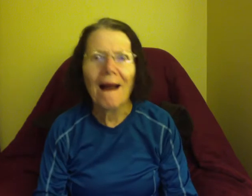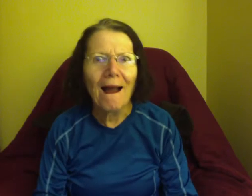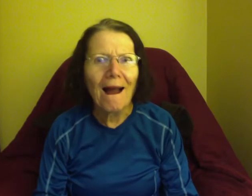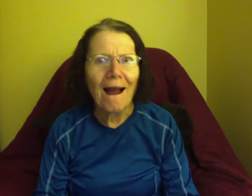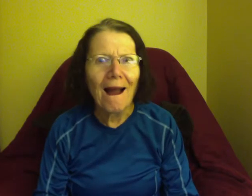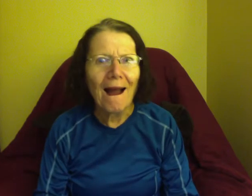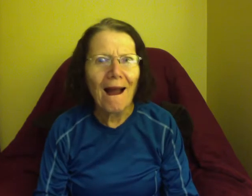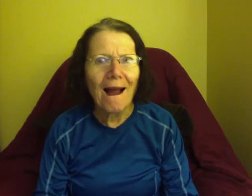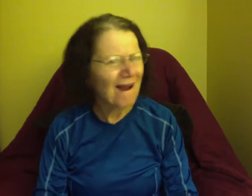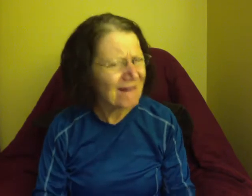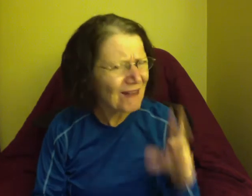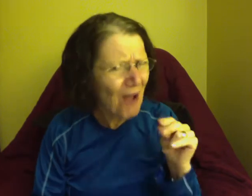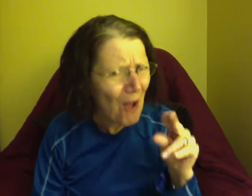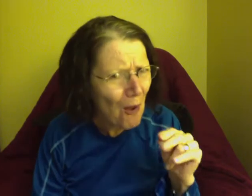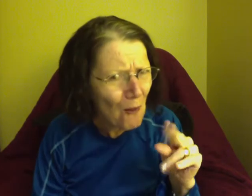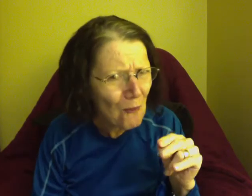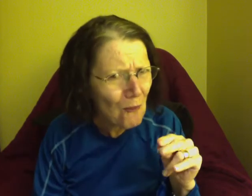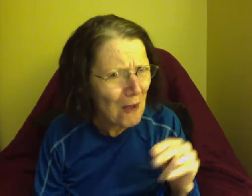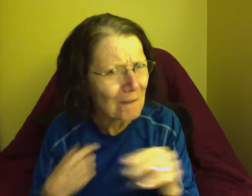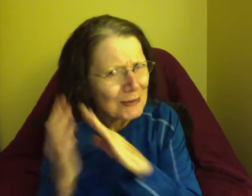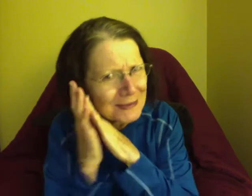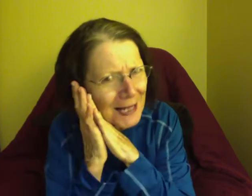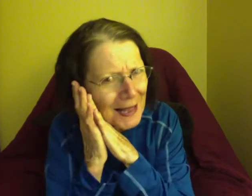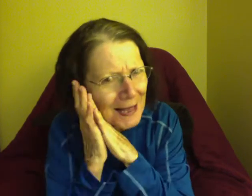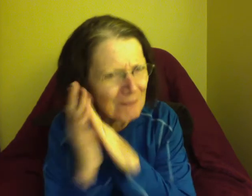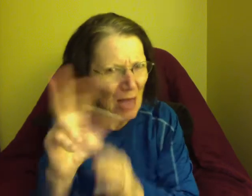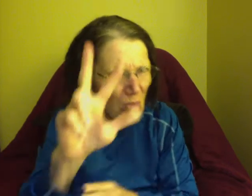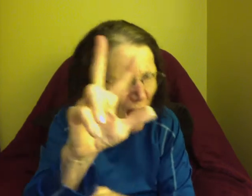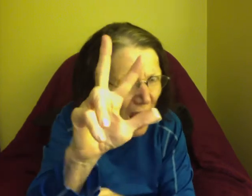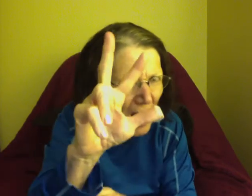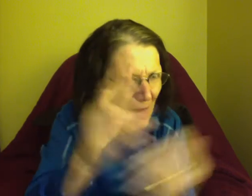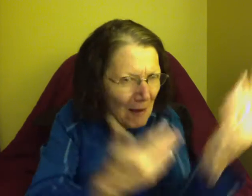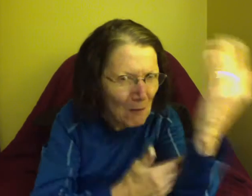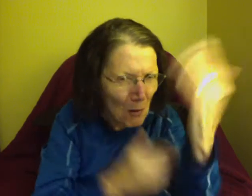don't to I feel like I don't want